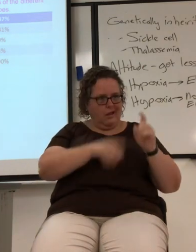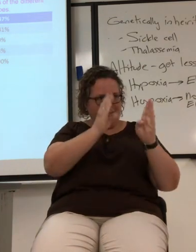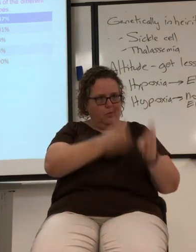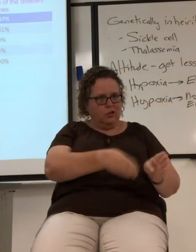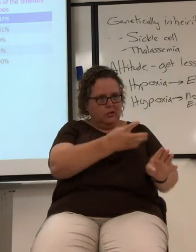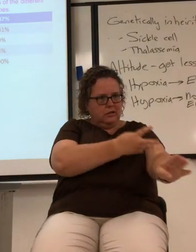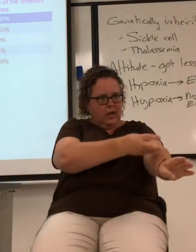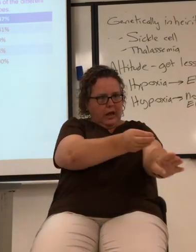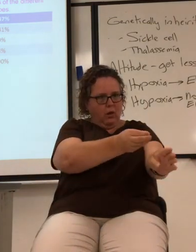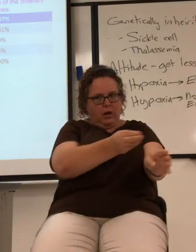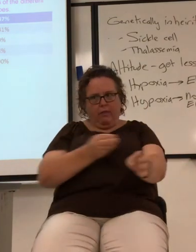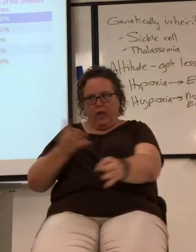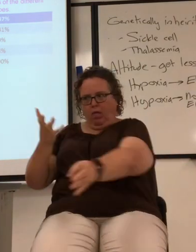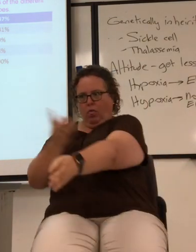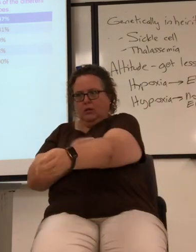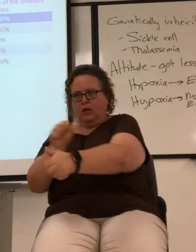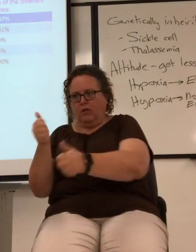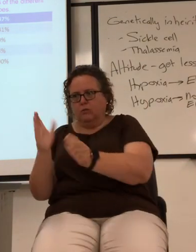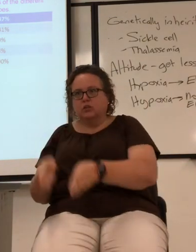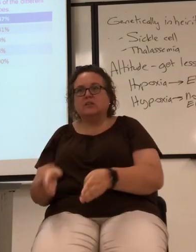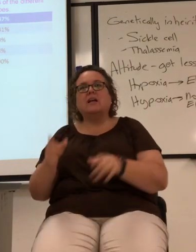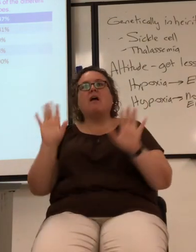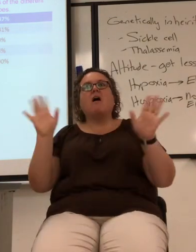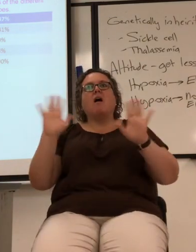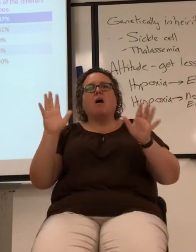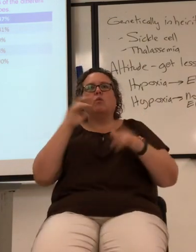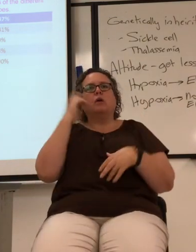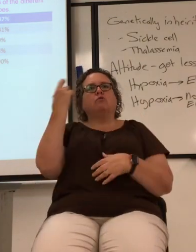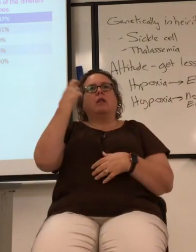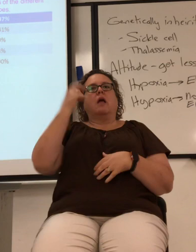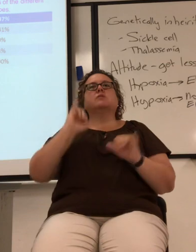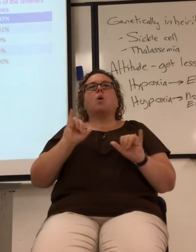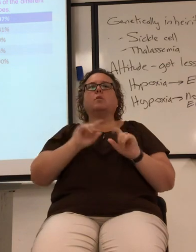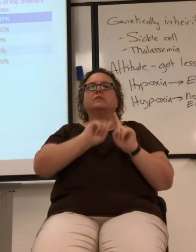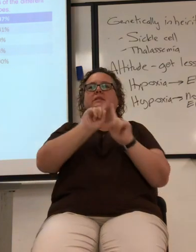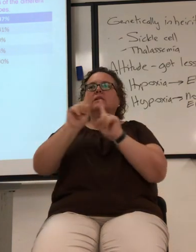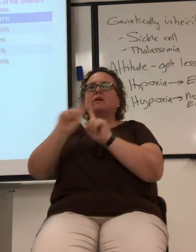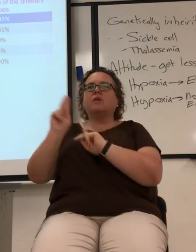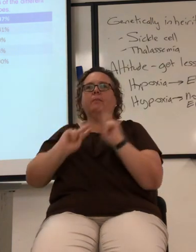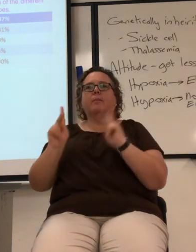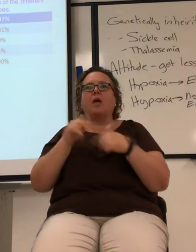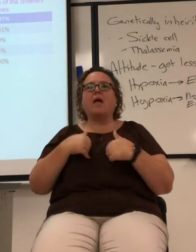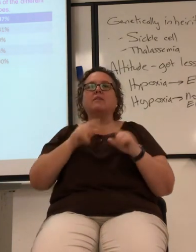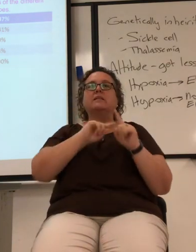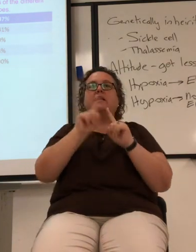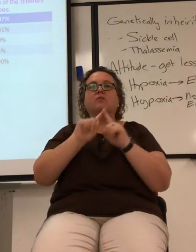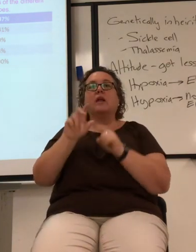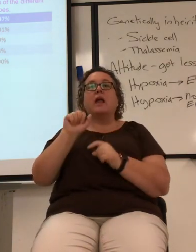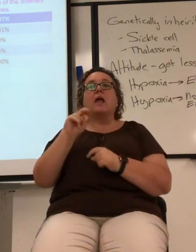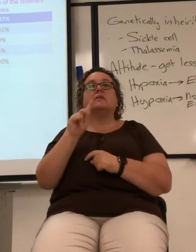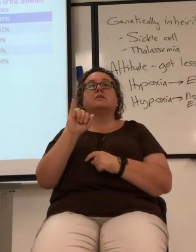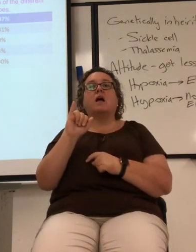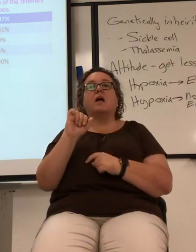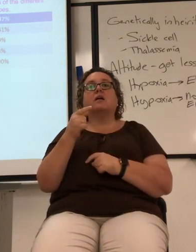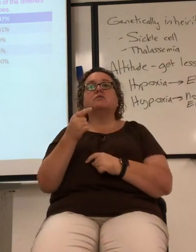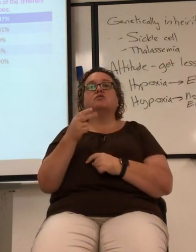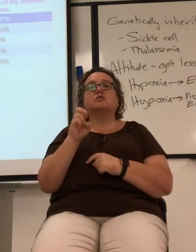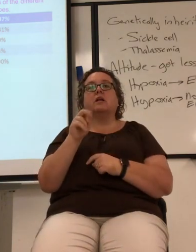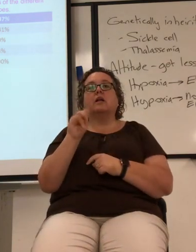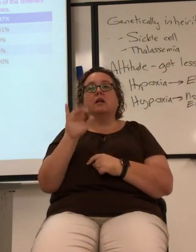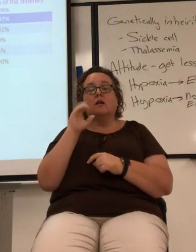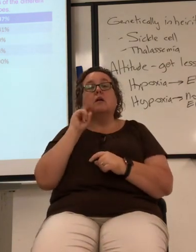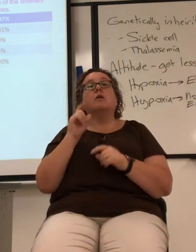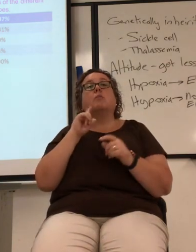it was soon discovered that bloods of different people have different antigenic properties, so that antibodies in the plasma